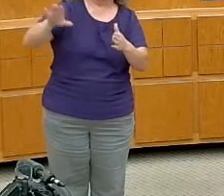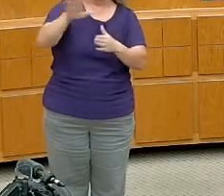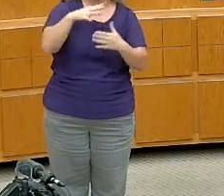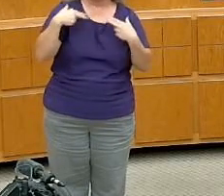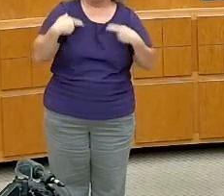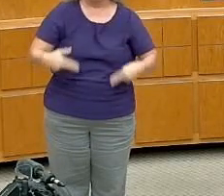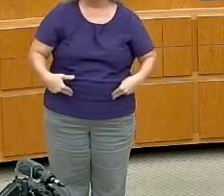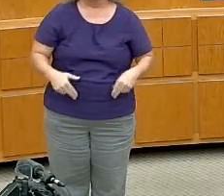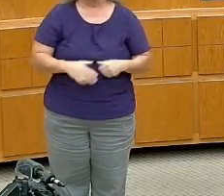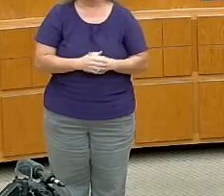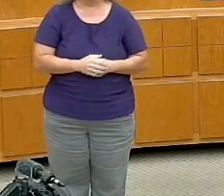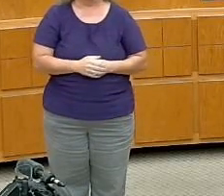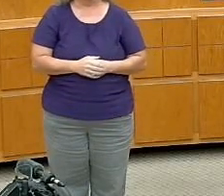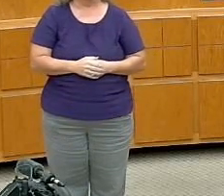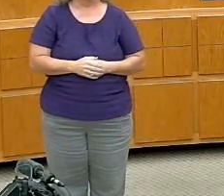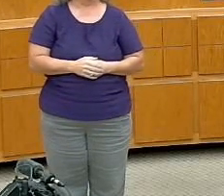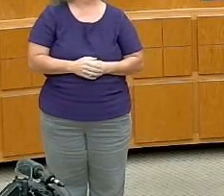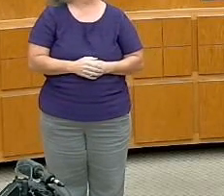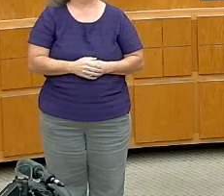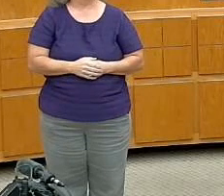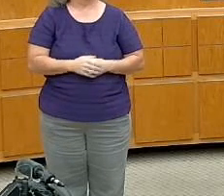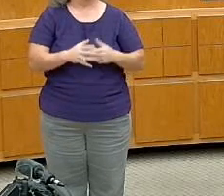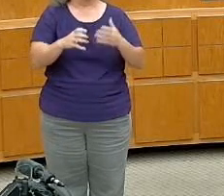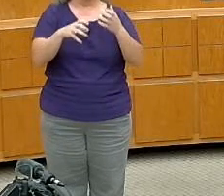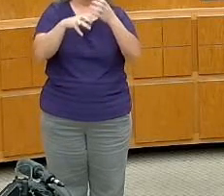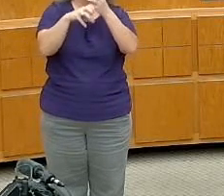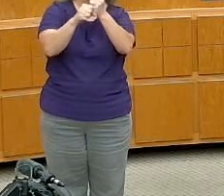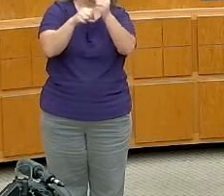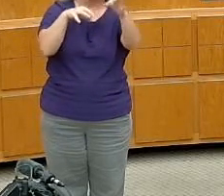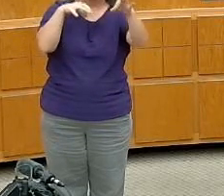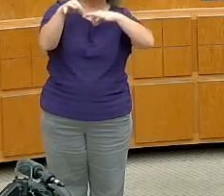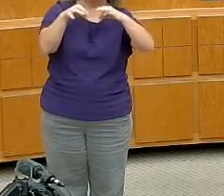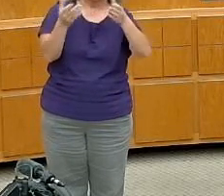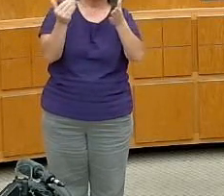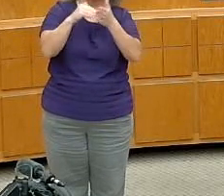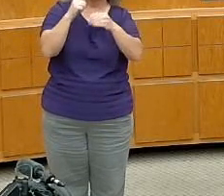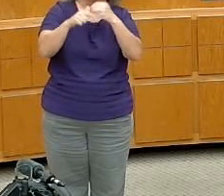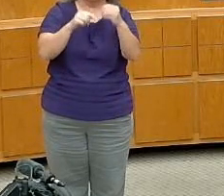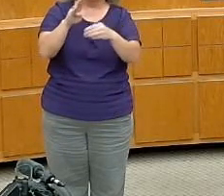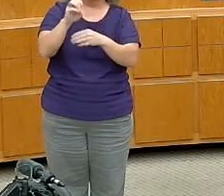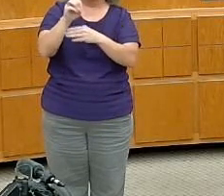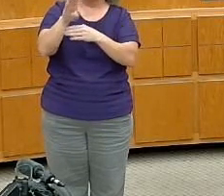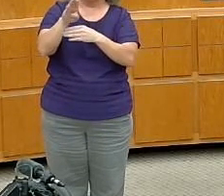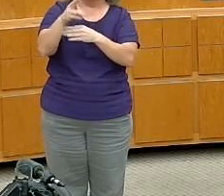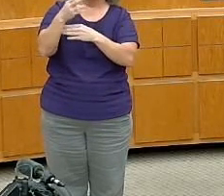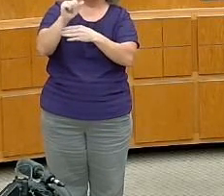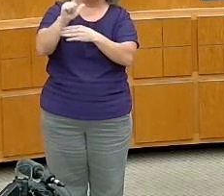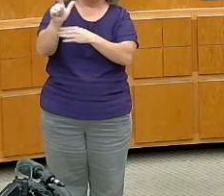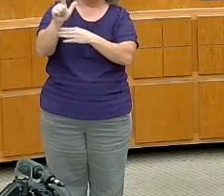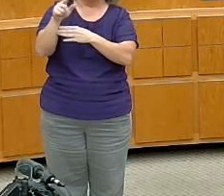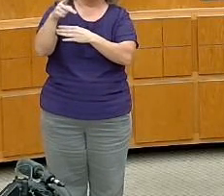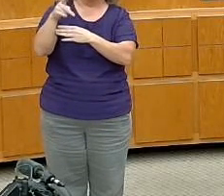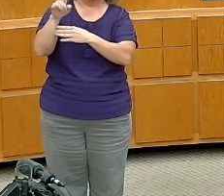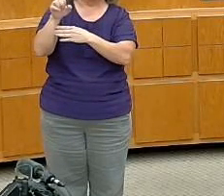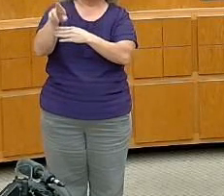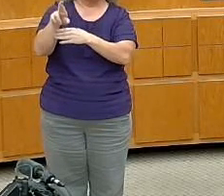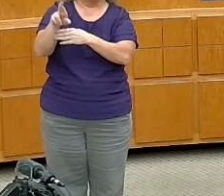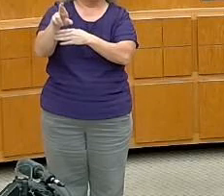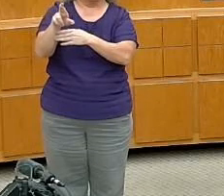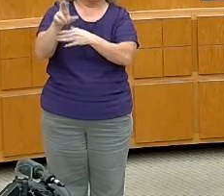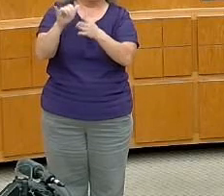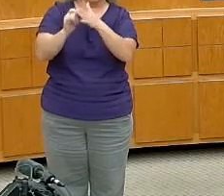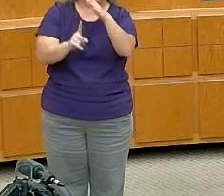little bit of a recap with regards to Bob Hall Pier. I understand that that came up yesterday, and I want to tell you about